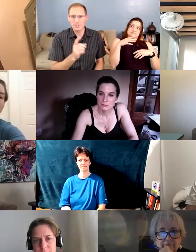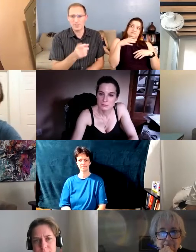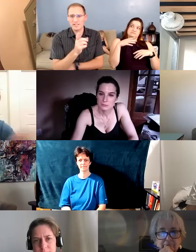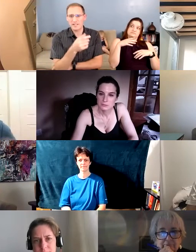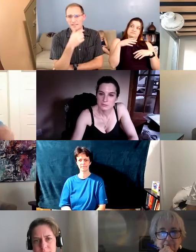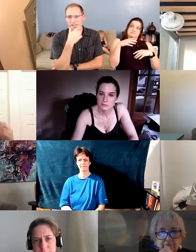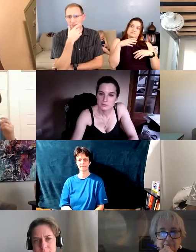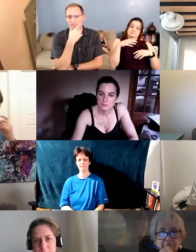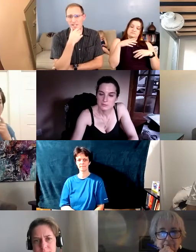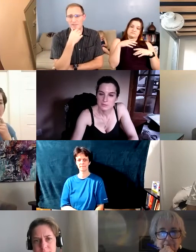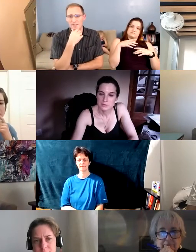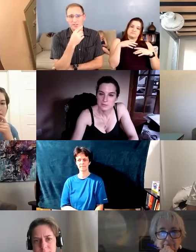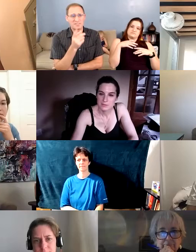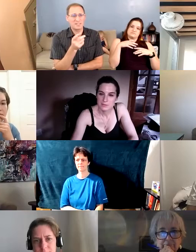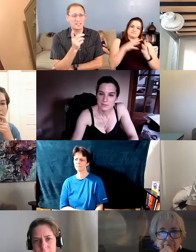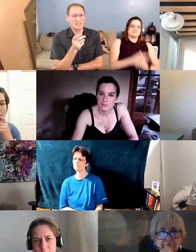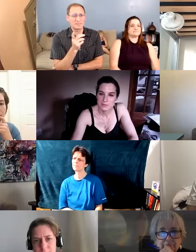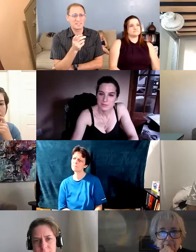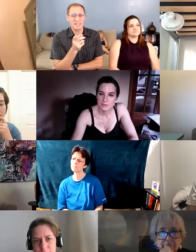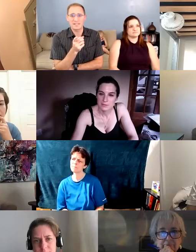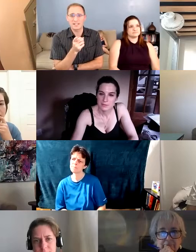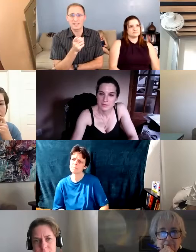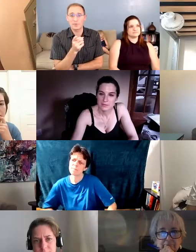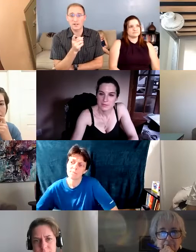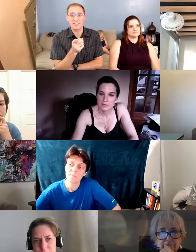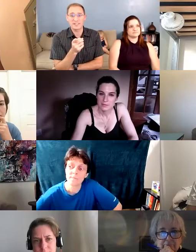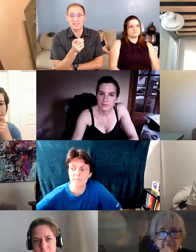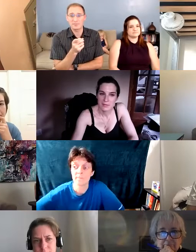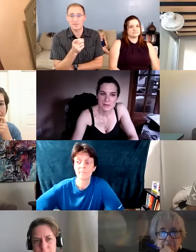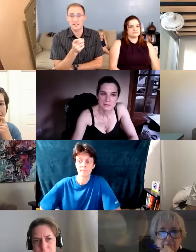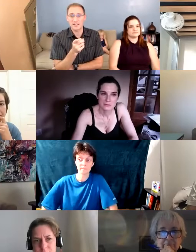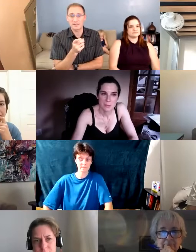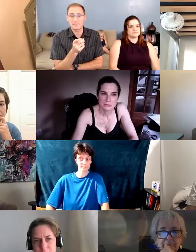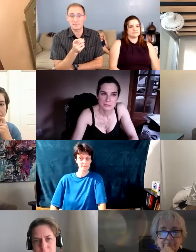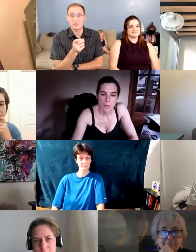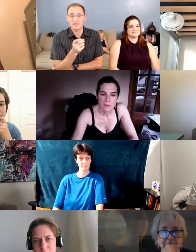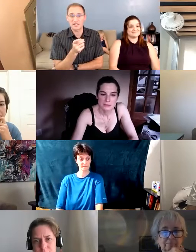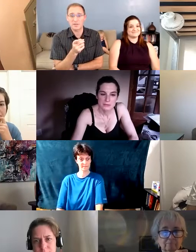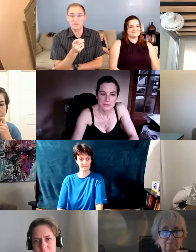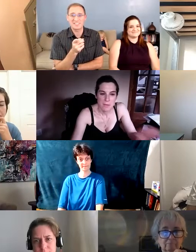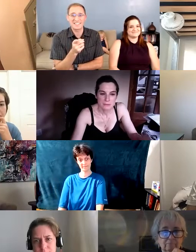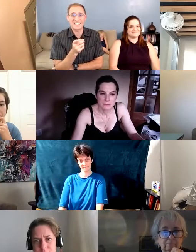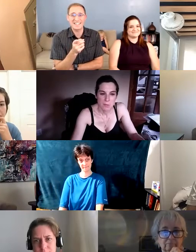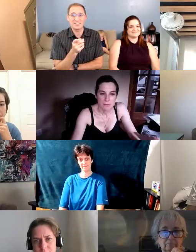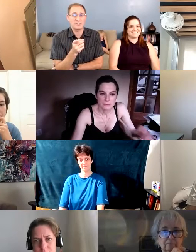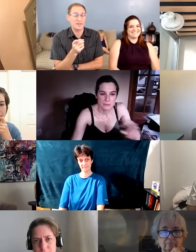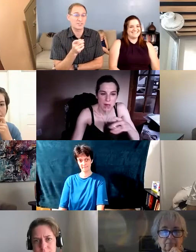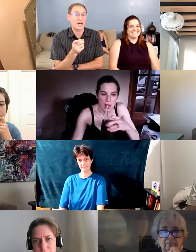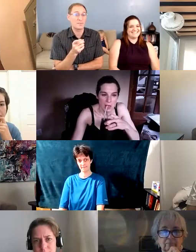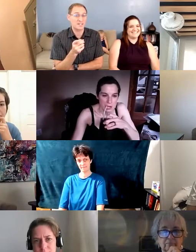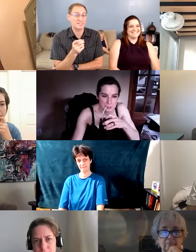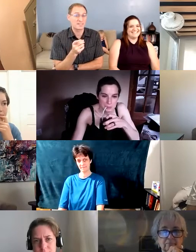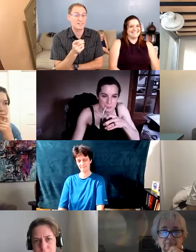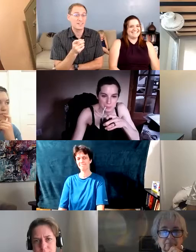oh, you know what? Now that I'm looking at my notes, Stephanie, one of the things that Bill was talking about was delineating